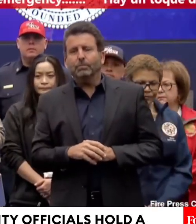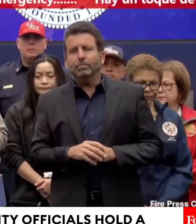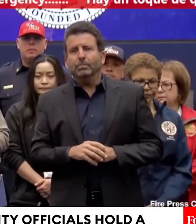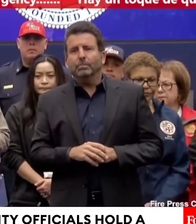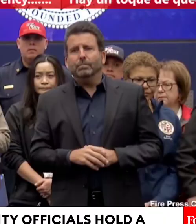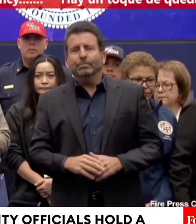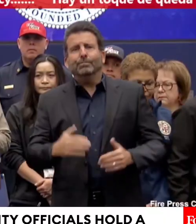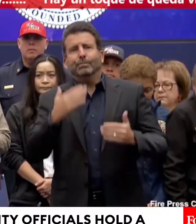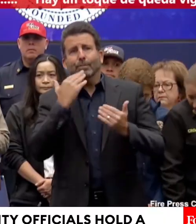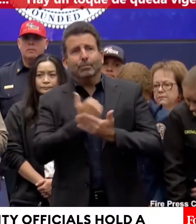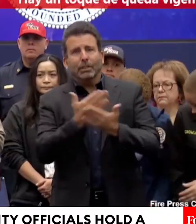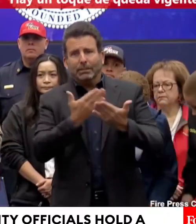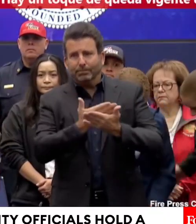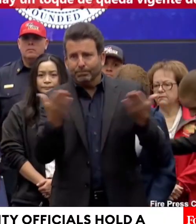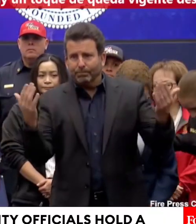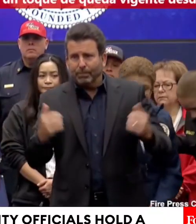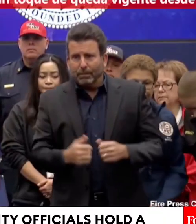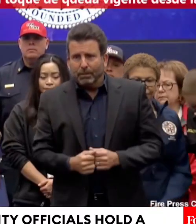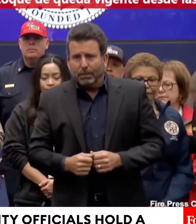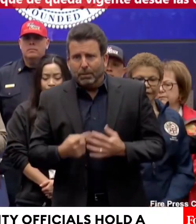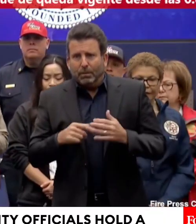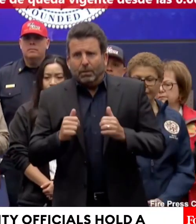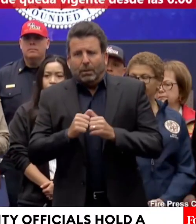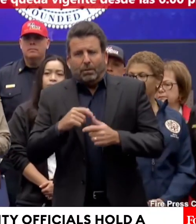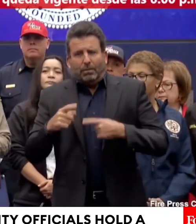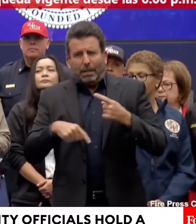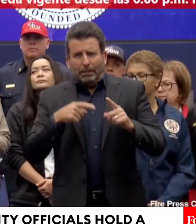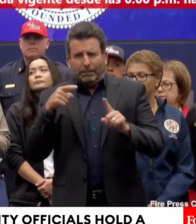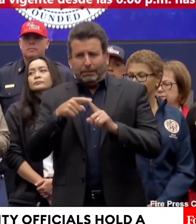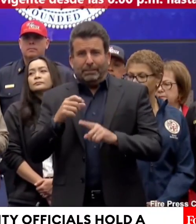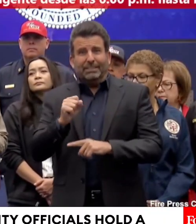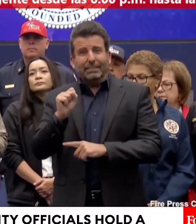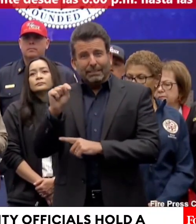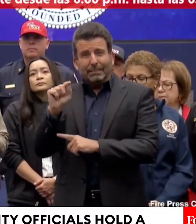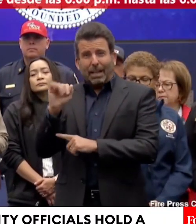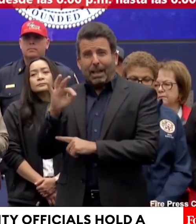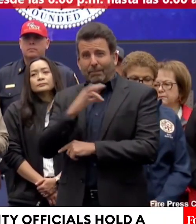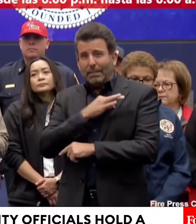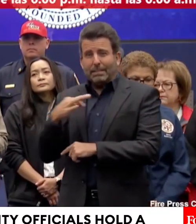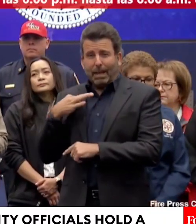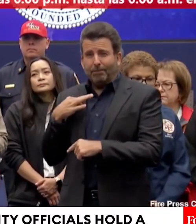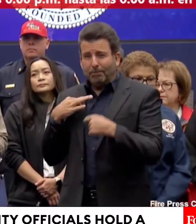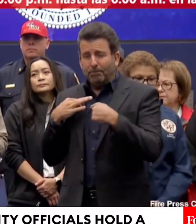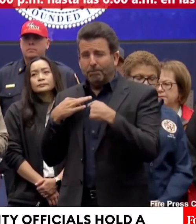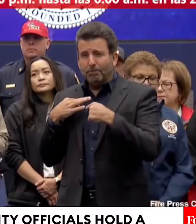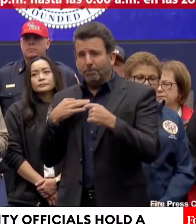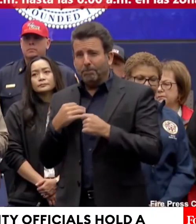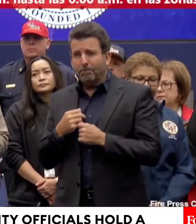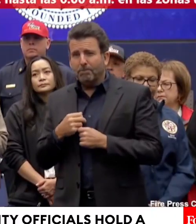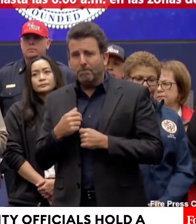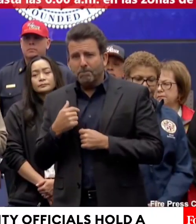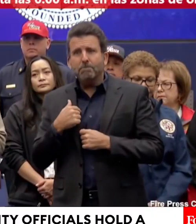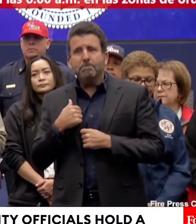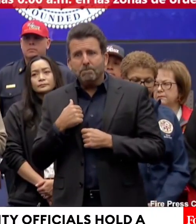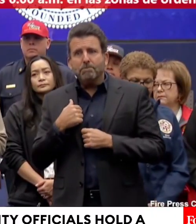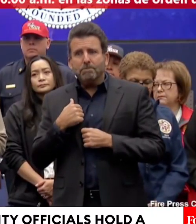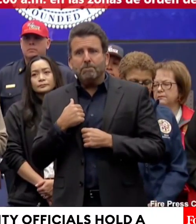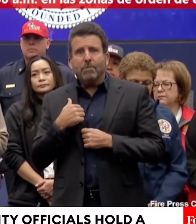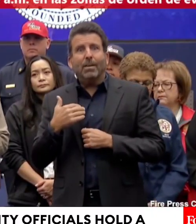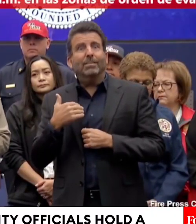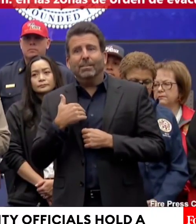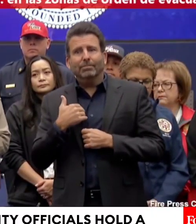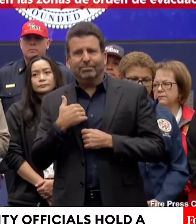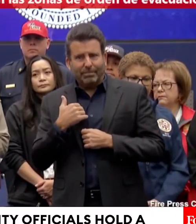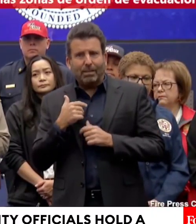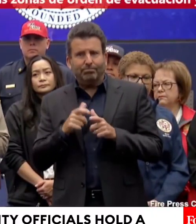Good morning. I'd like to start off with talking about staffing. We've increased our LA County Deputy Sheriff staffing